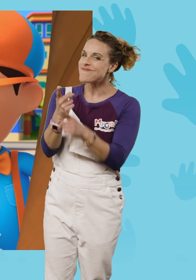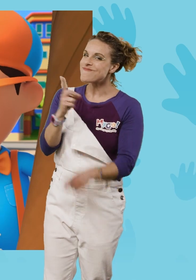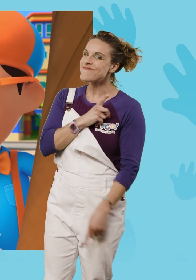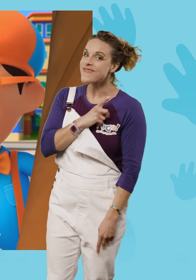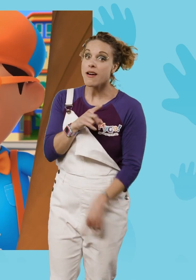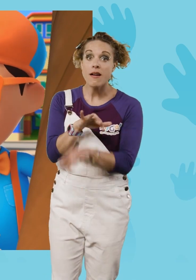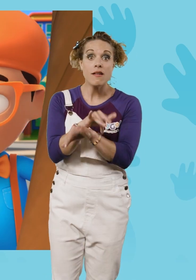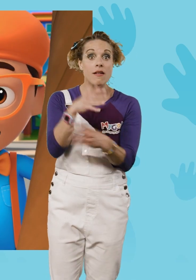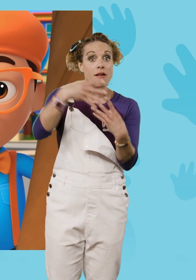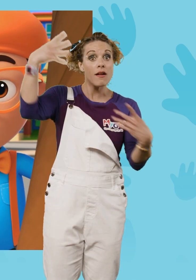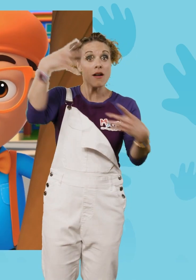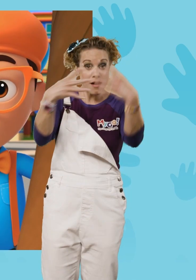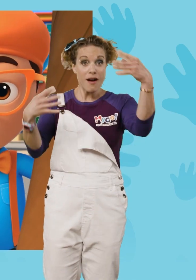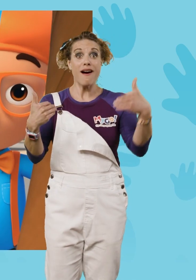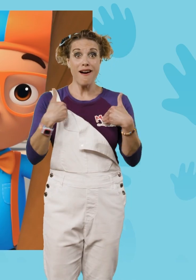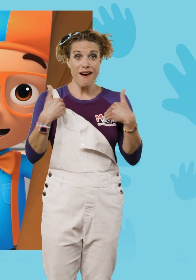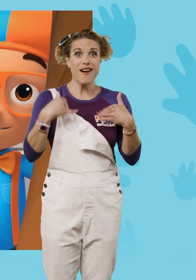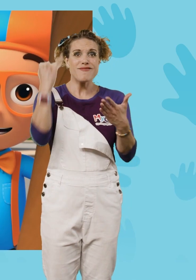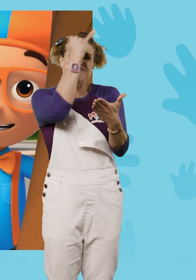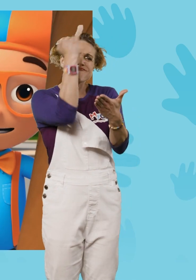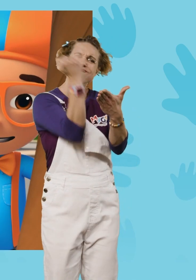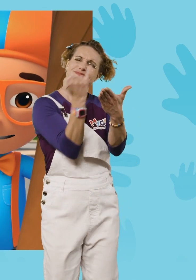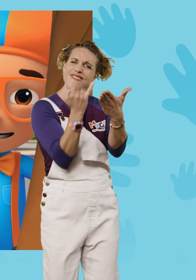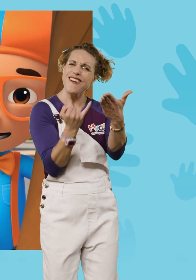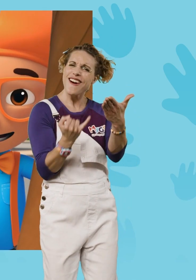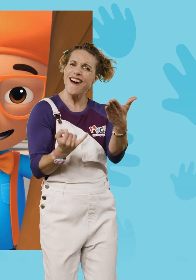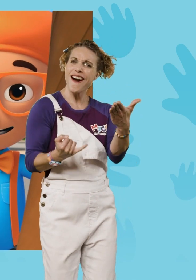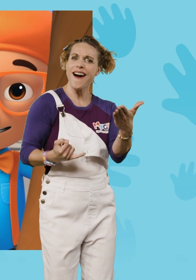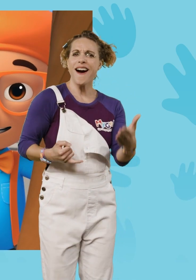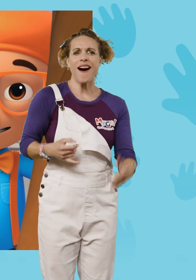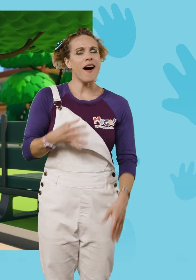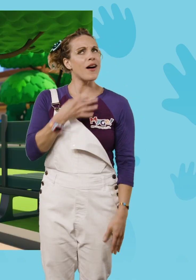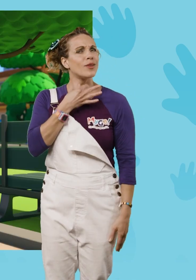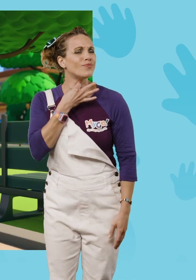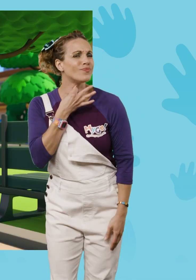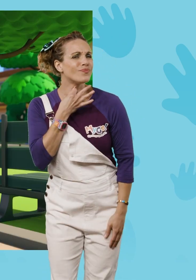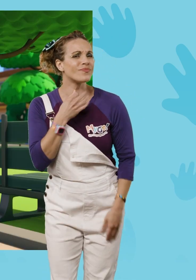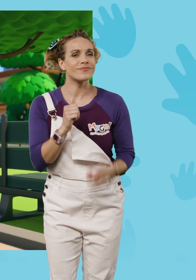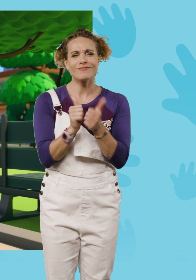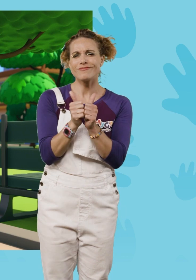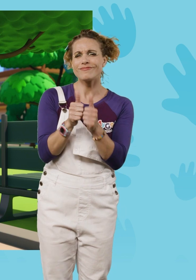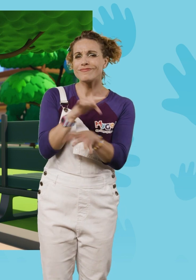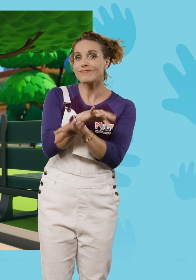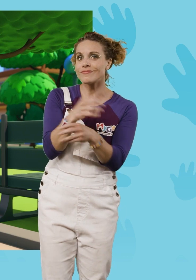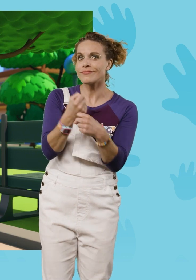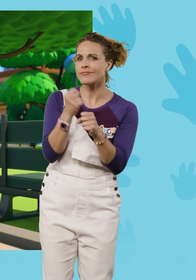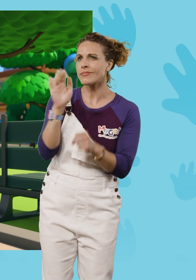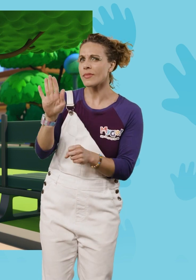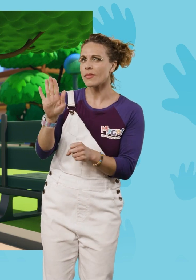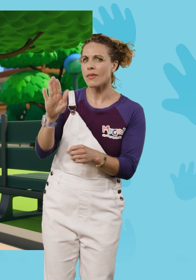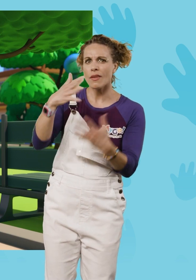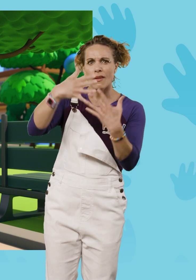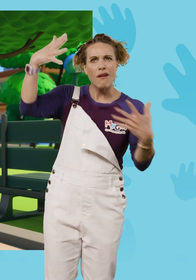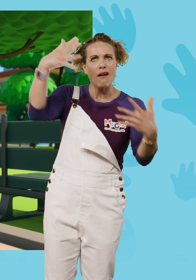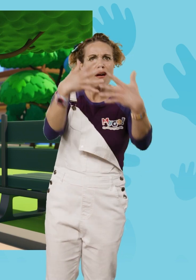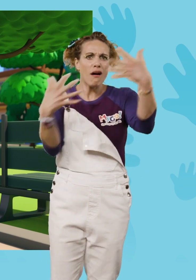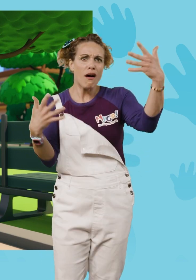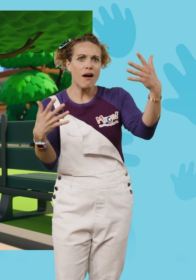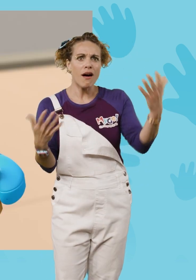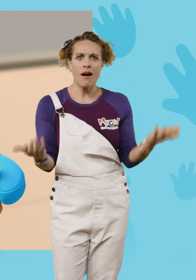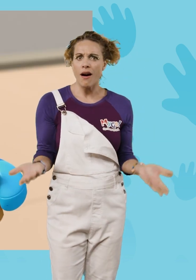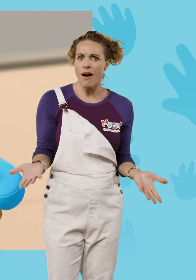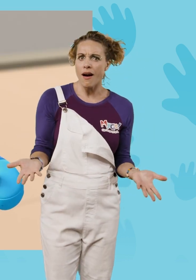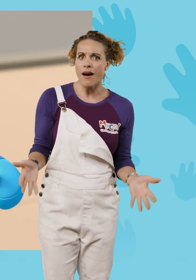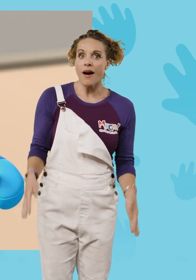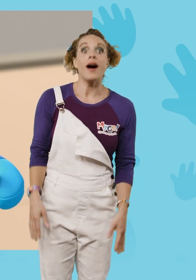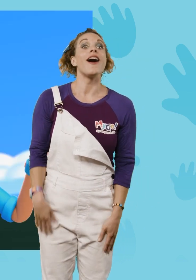You're right, D.Bo. Spiderwebs do have such artistic designs. I wonder, how do spiders make their